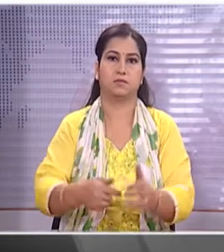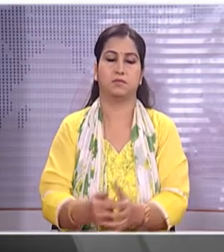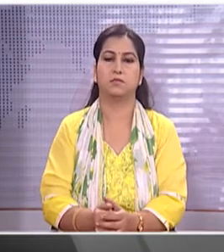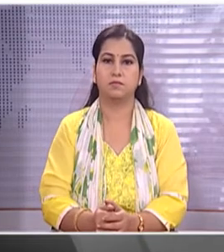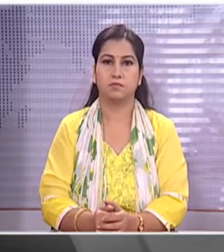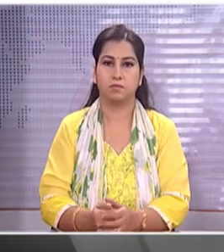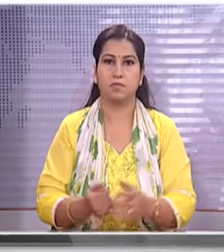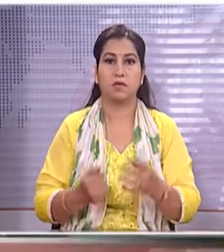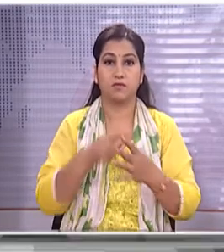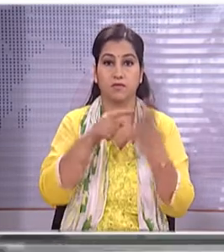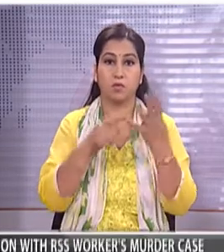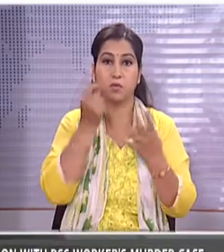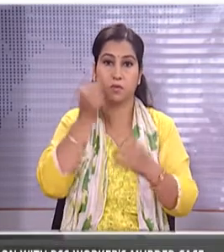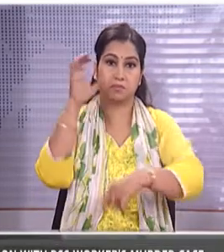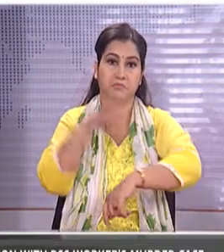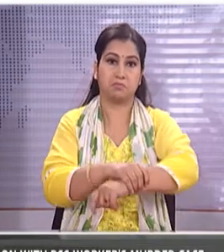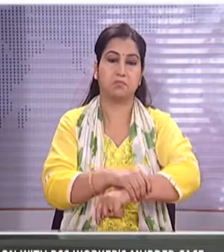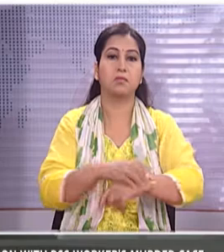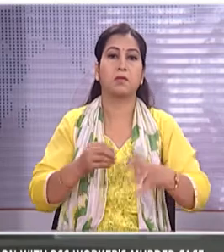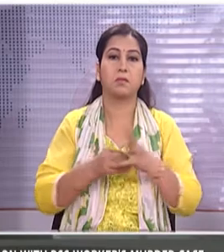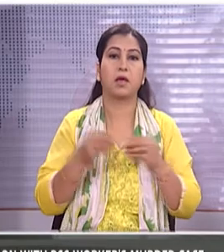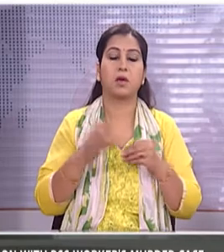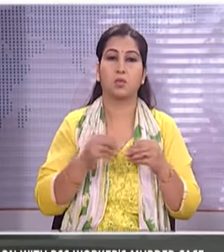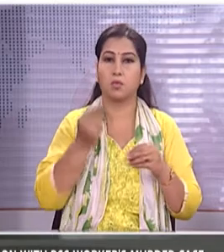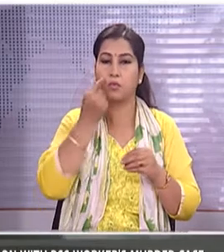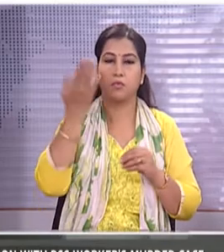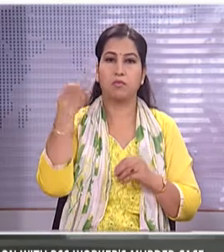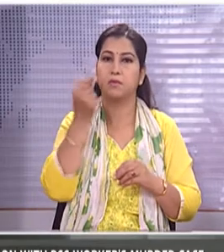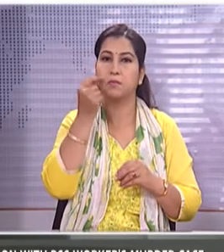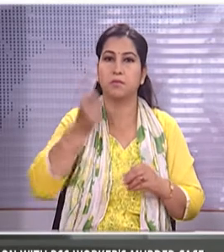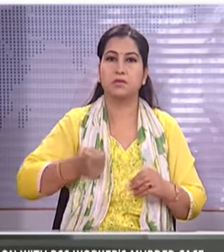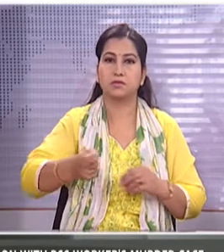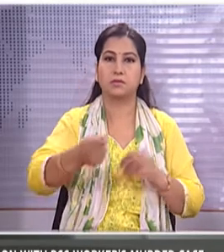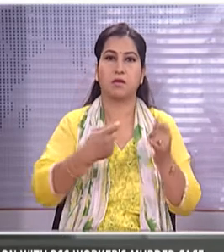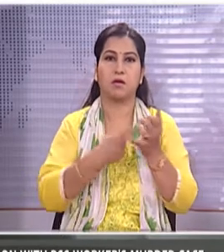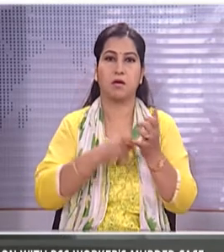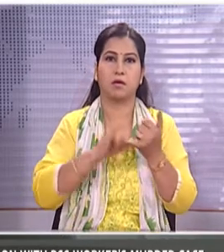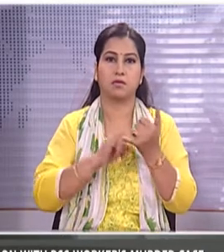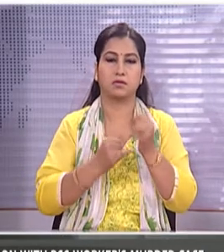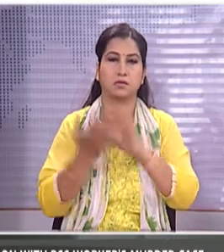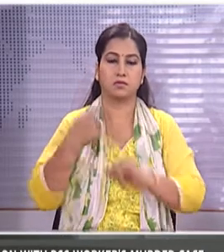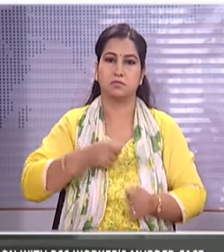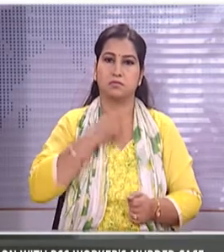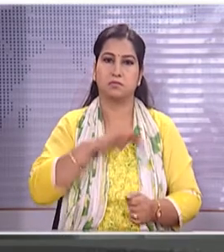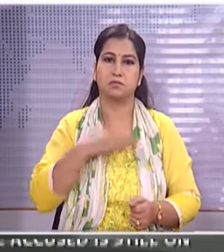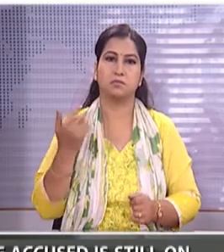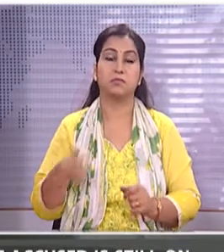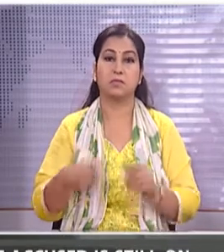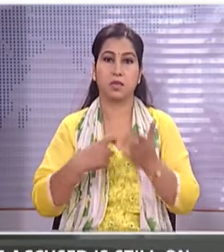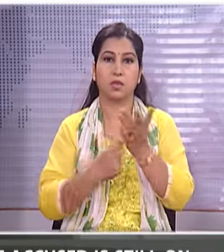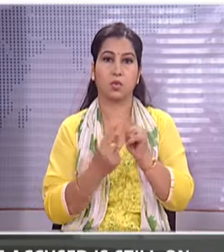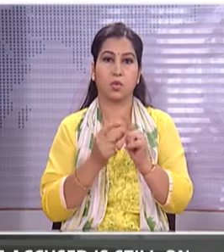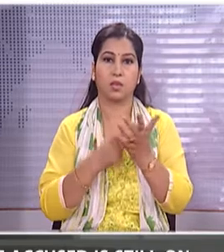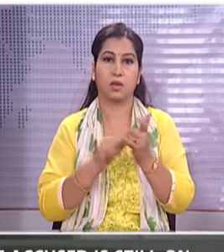Four men have been arrested in Bengaluru in connection with the murder of RSS worker Rudresh earlier this month. Rudresh has